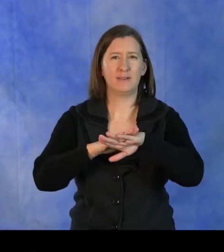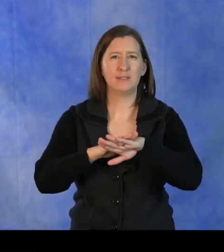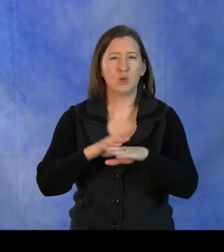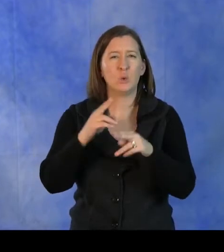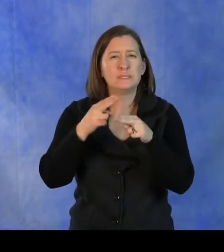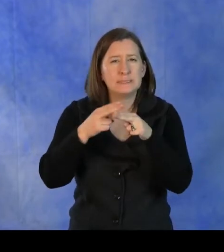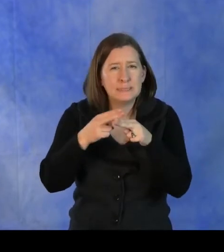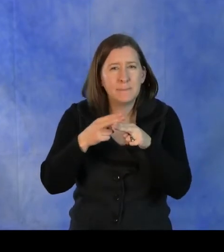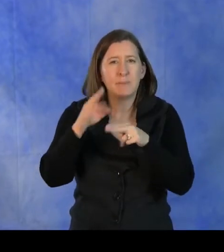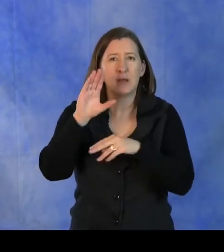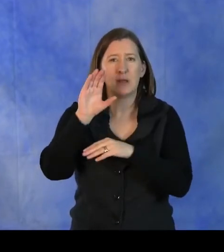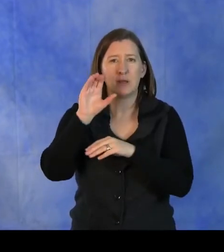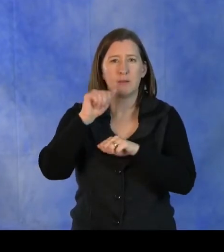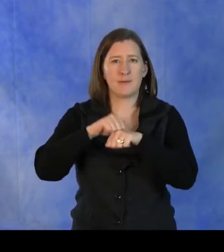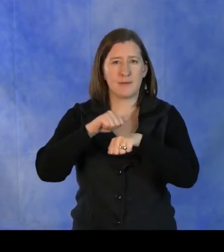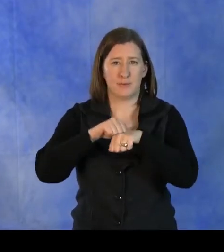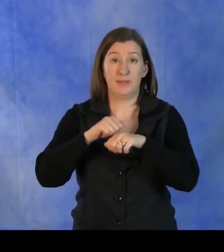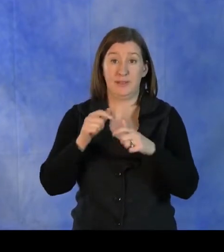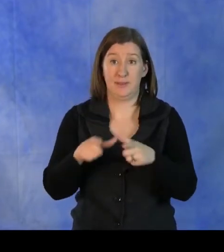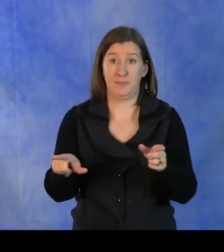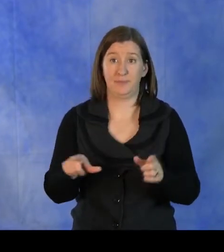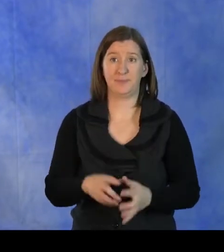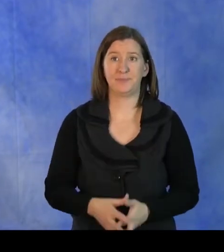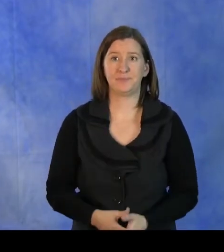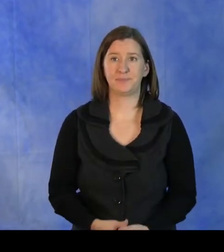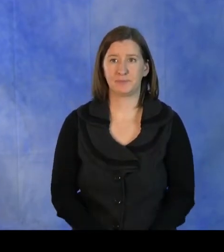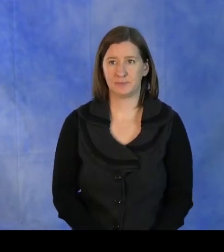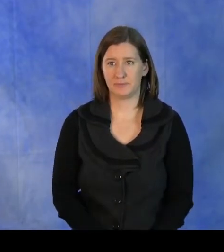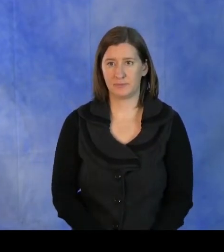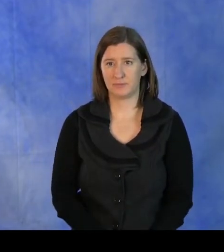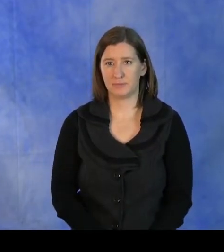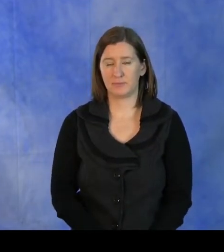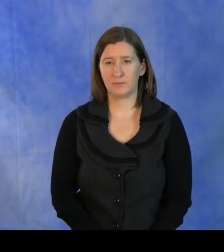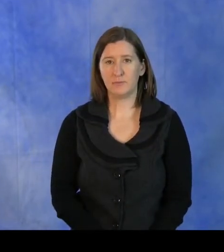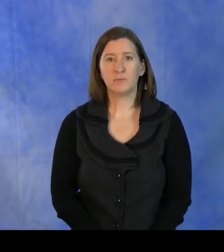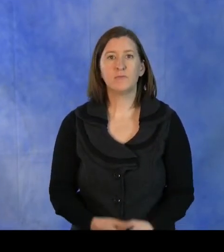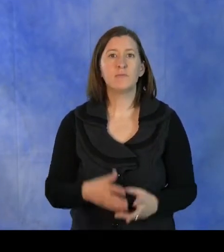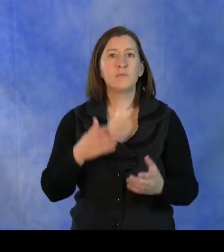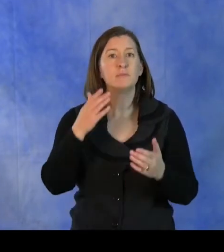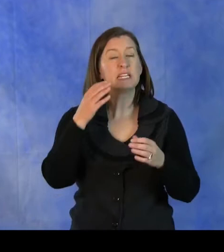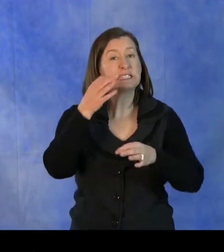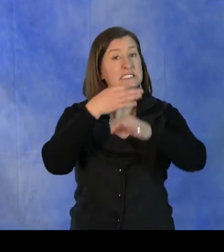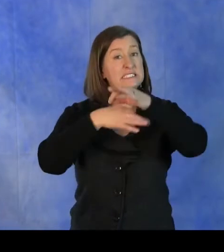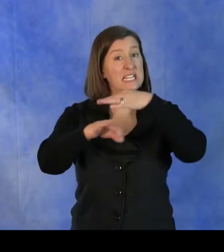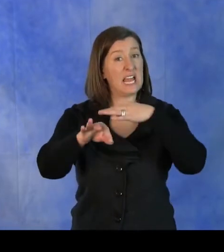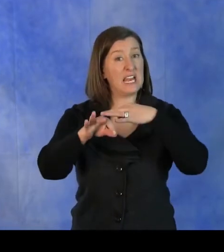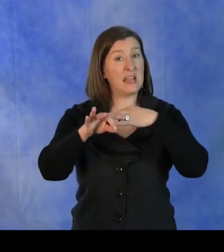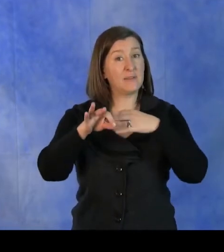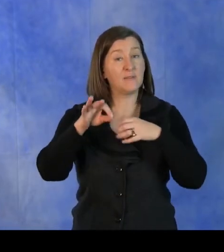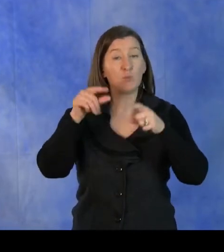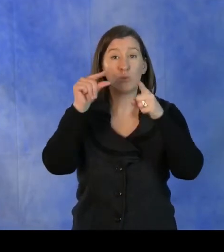Don't put too much language that's not concrete.